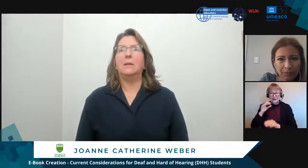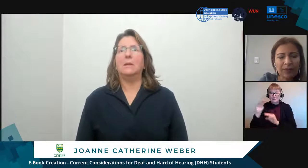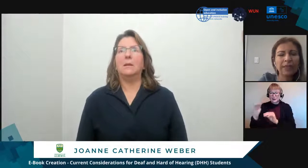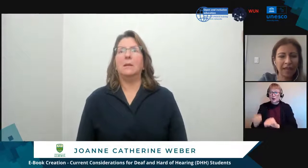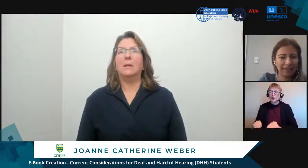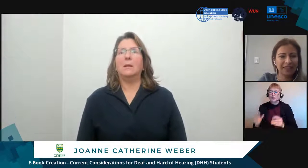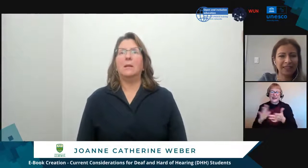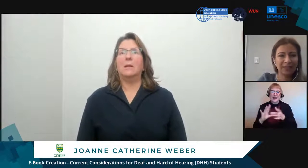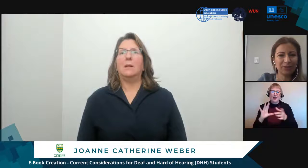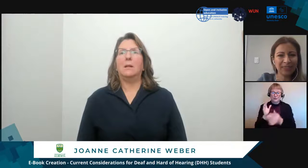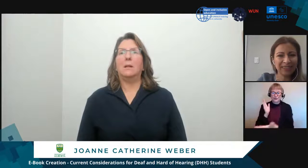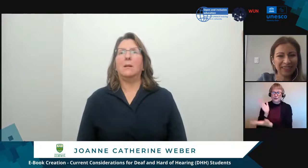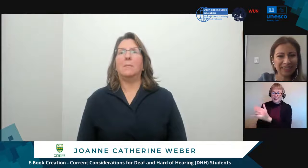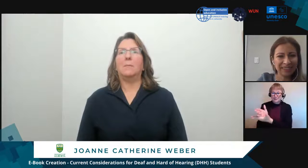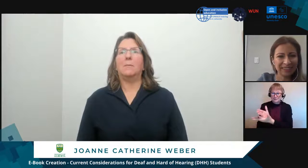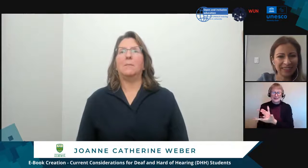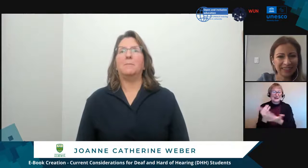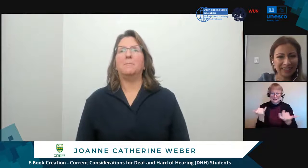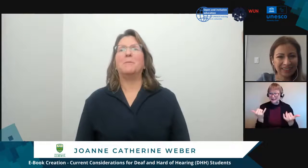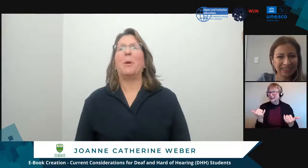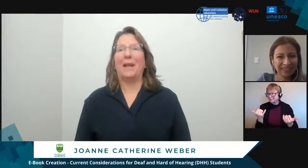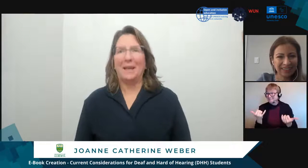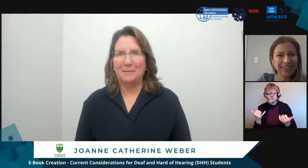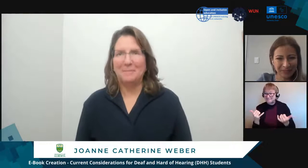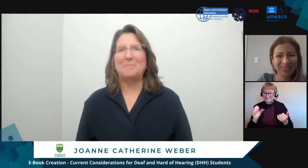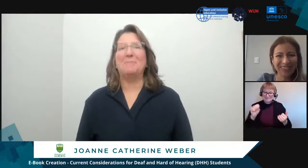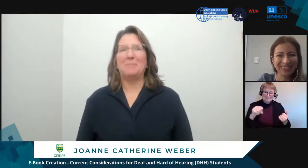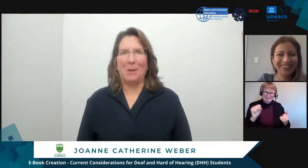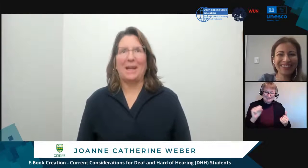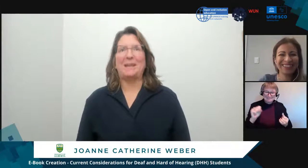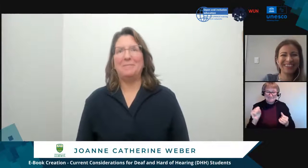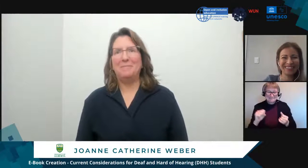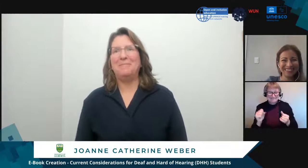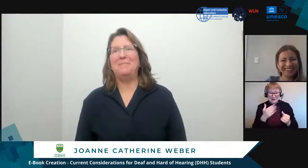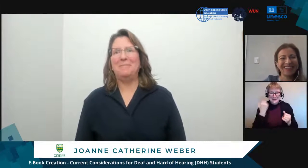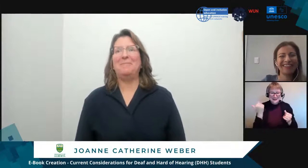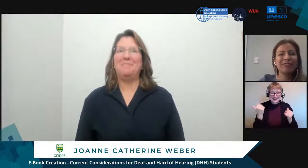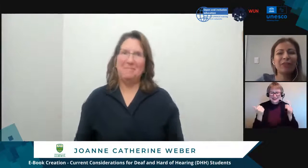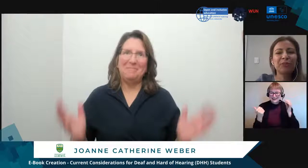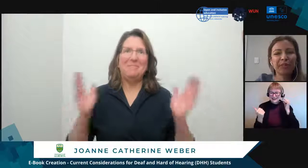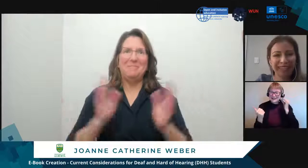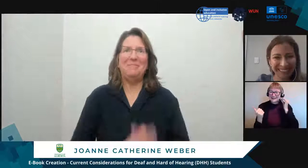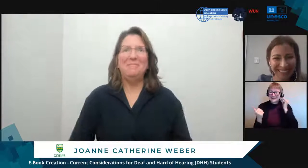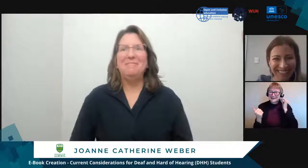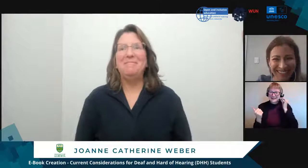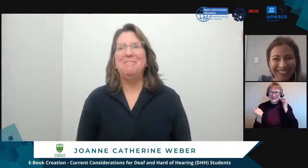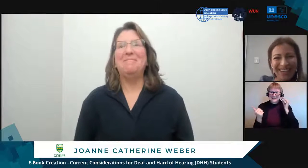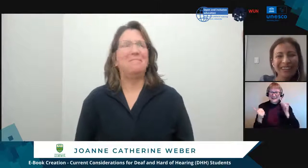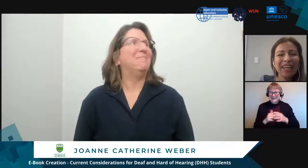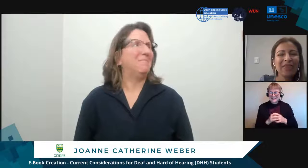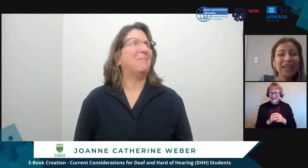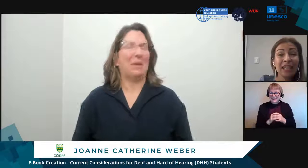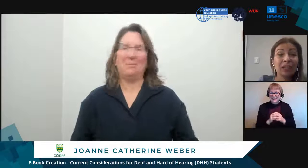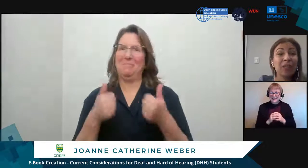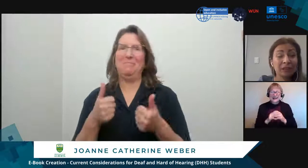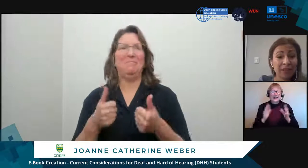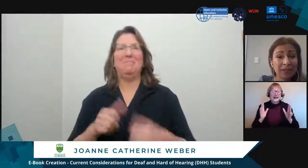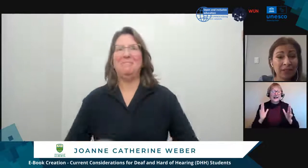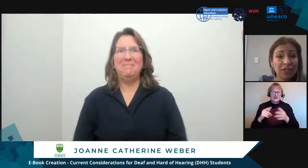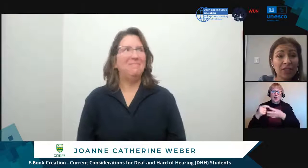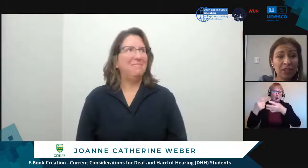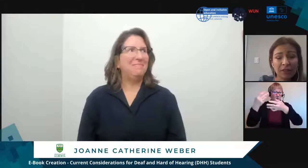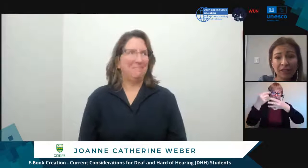Yeah, it's all right. Yeah. Yeah. Okay. already ready. We have a